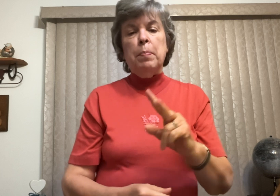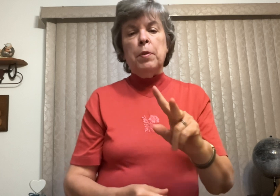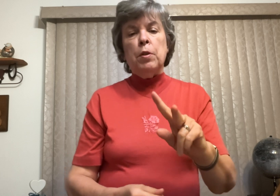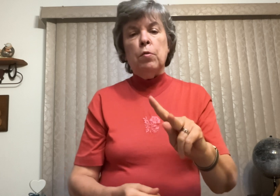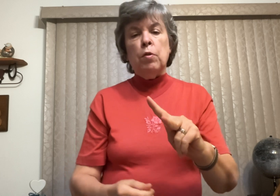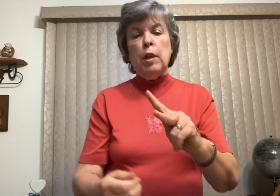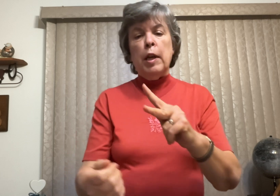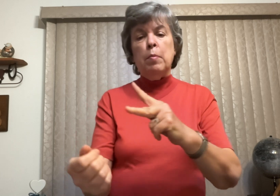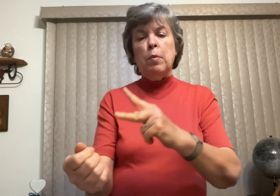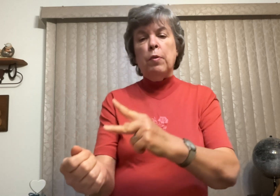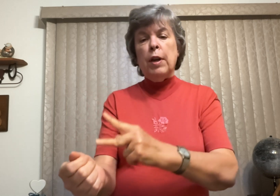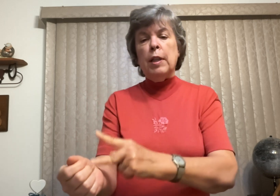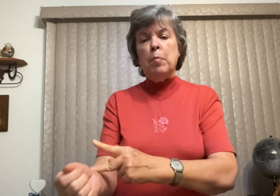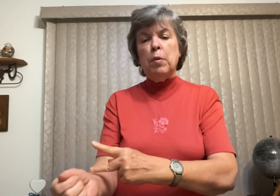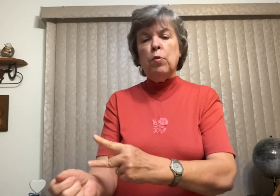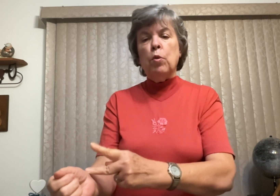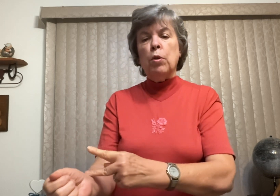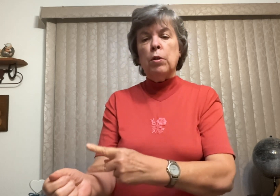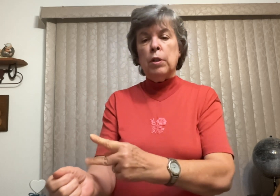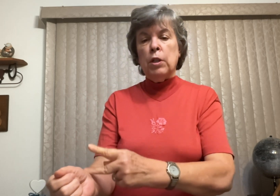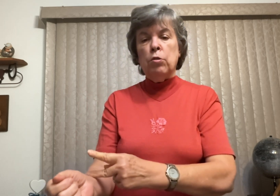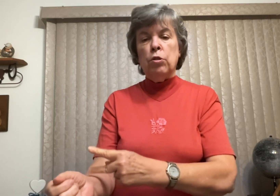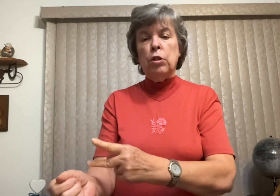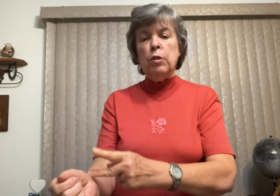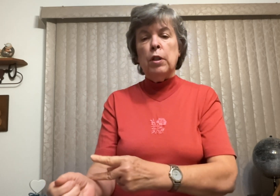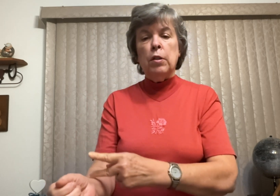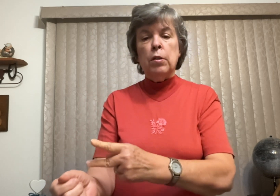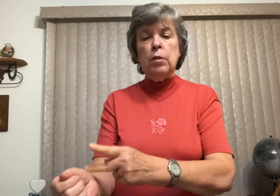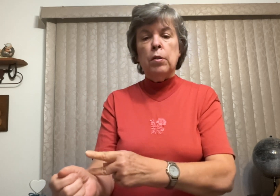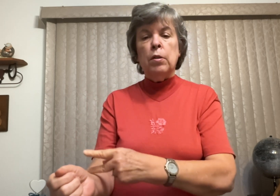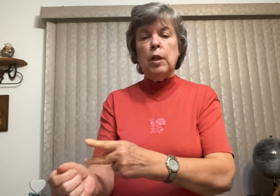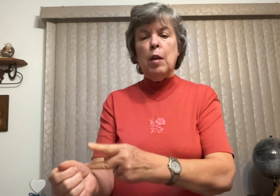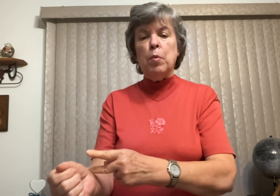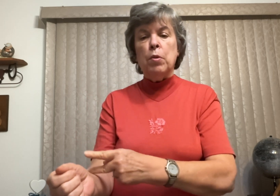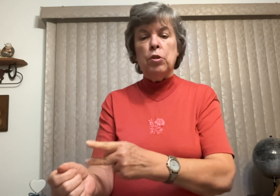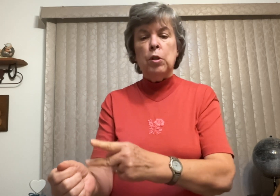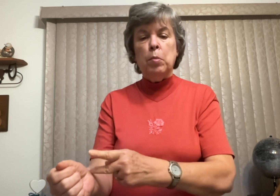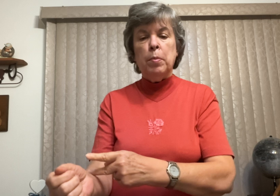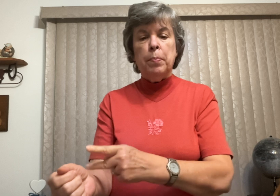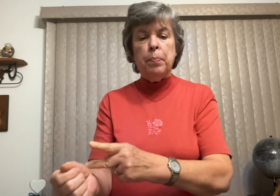So for lamb, we've had that before. It's like you're shearing the lamb or the sheep.